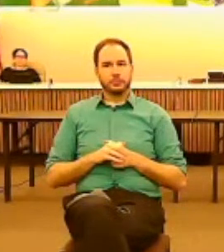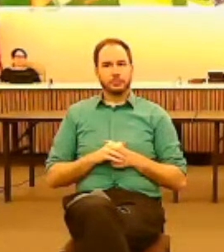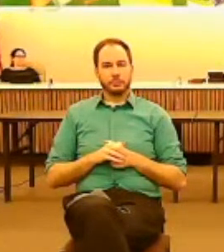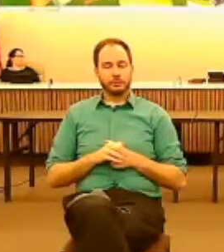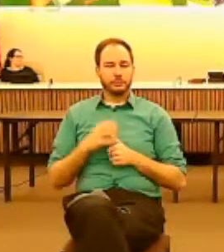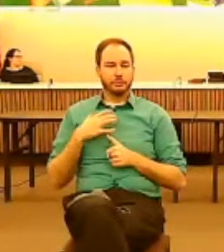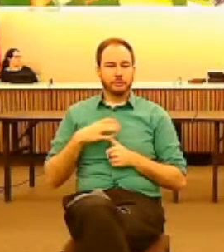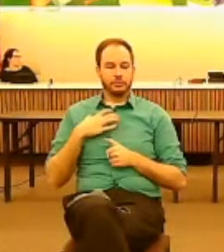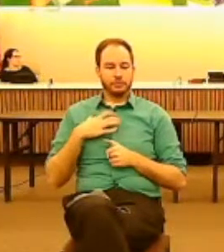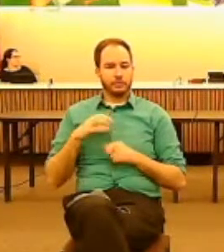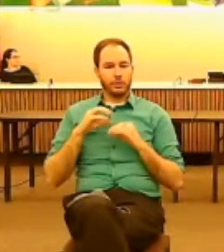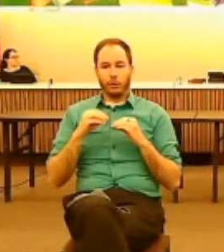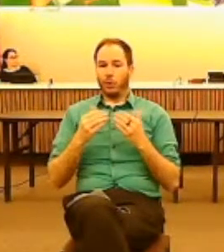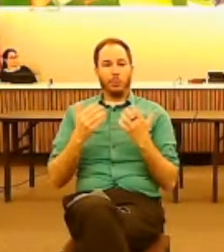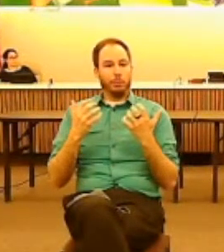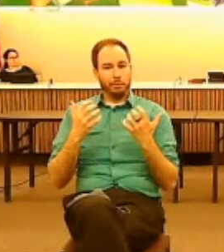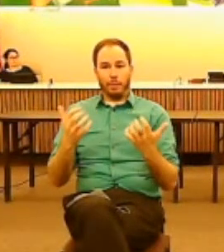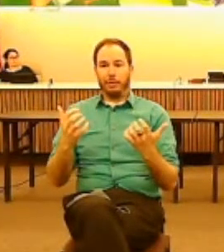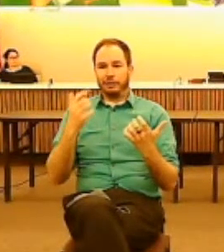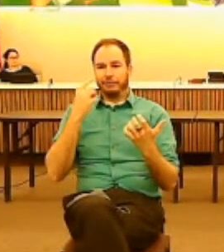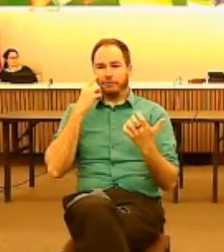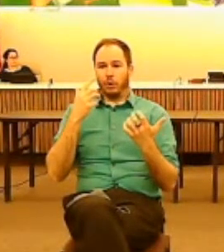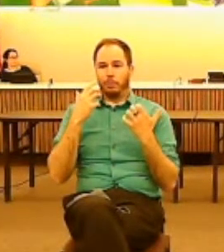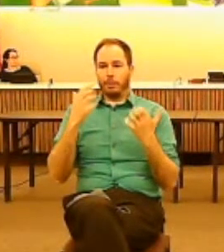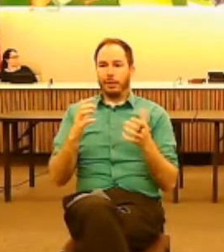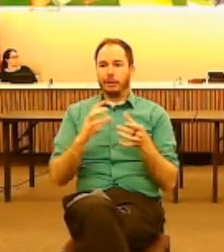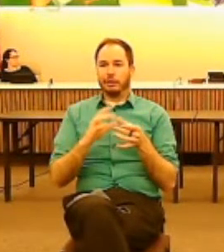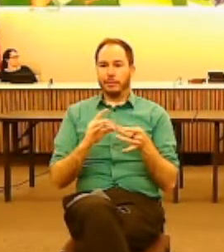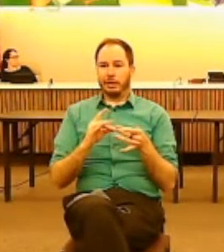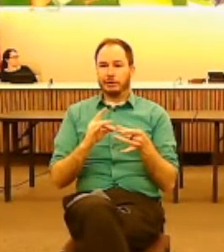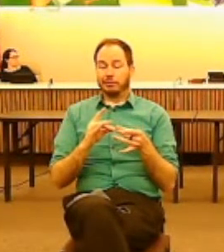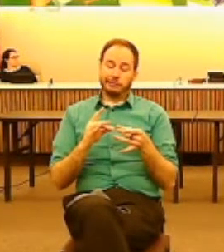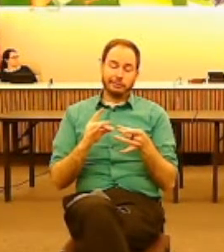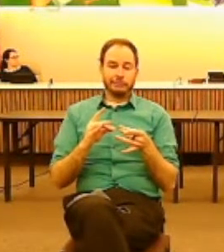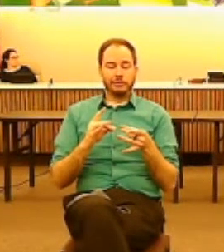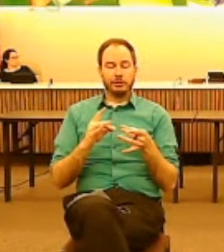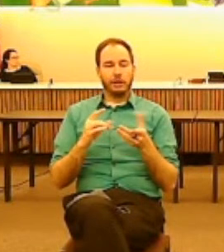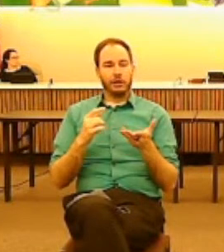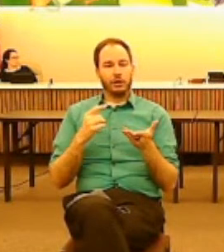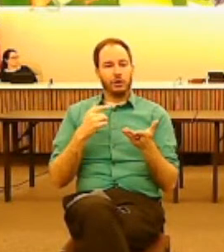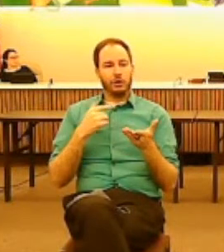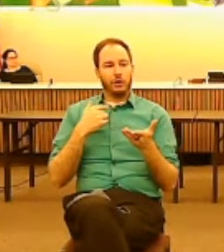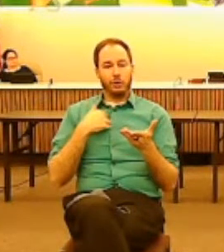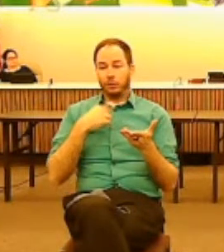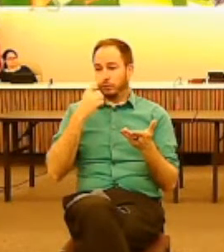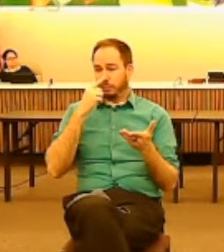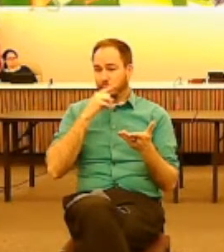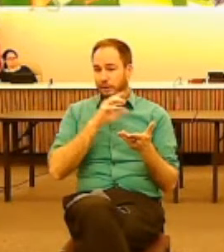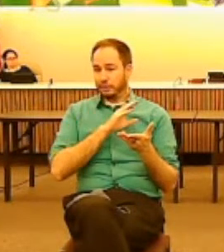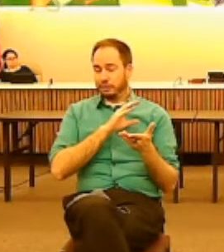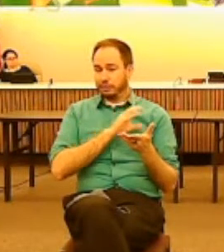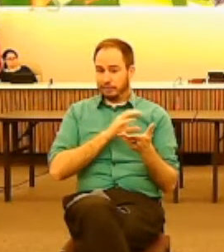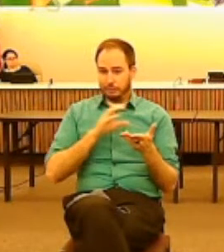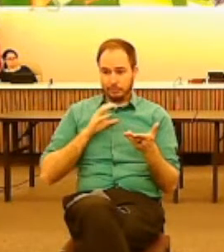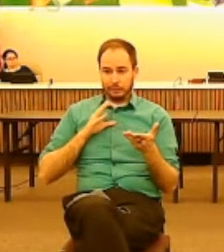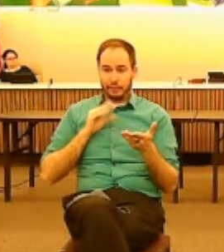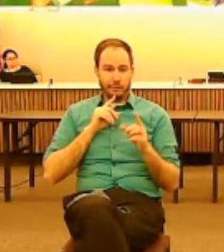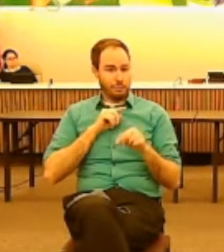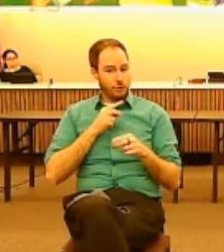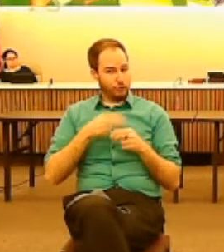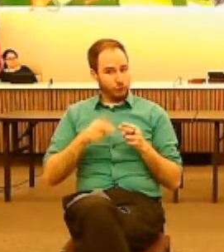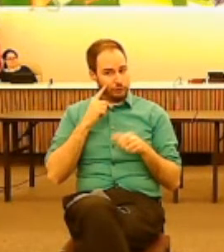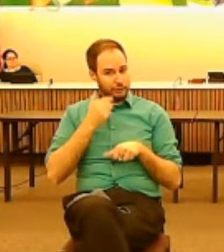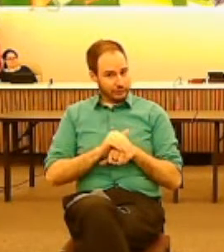There's no public to make discussion items. I ask that we keep our committee and miscellaneous reports